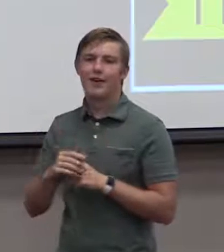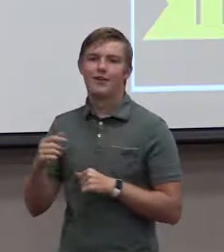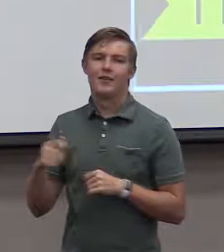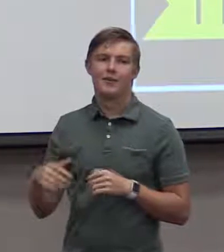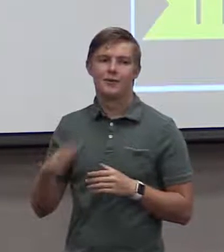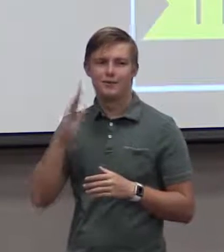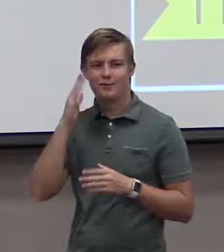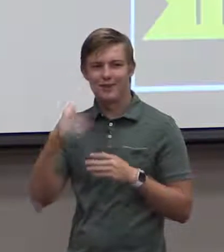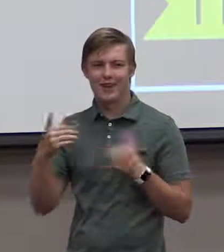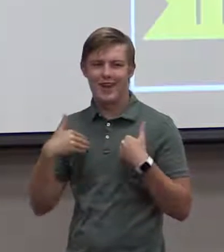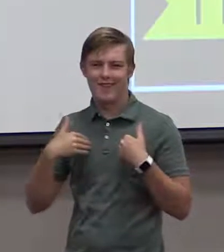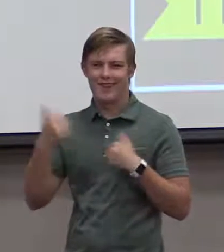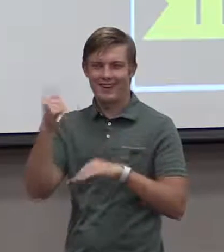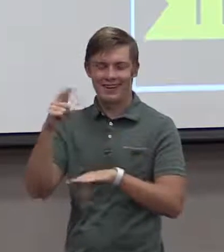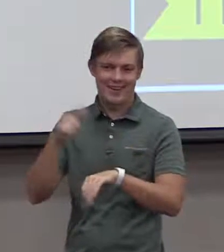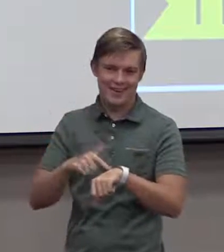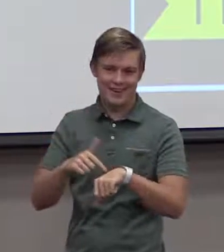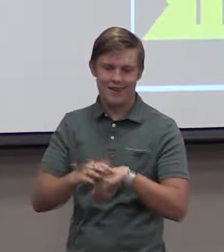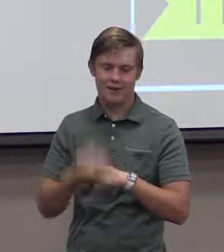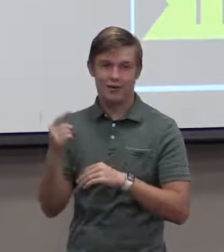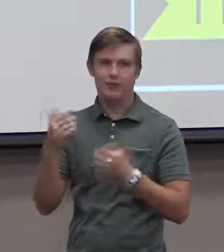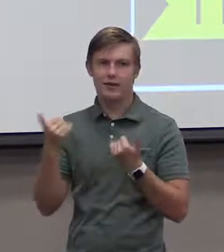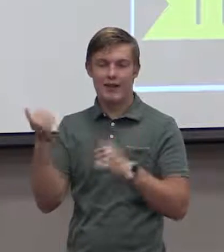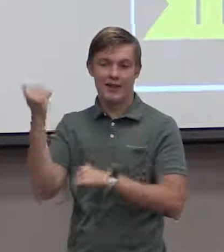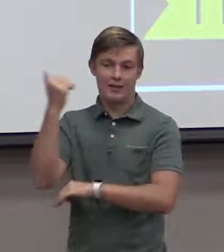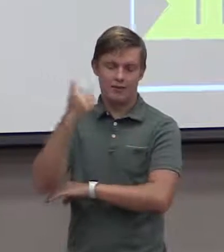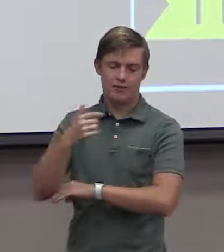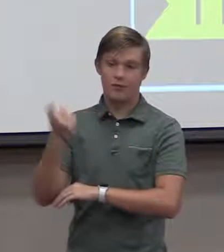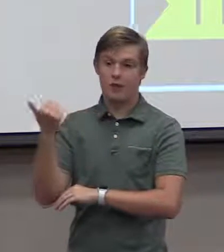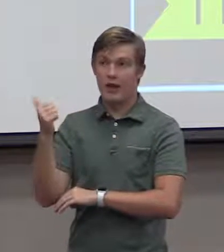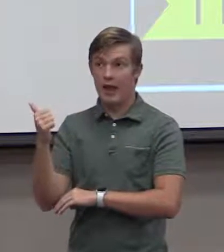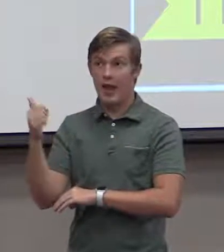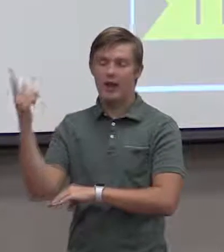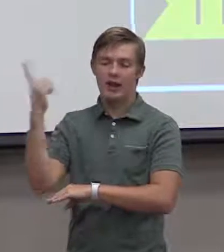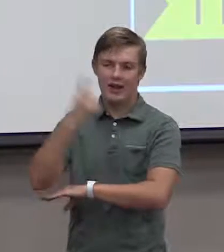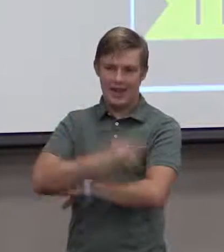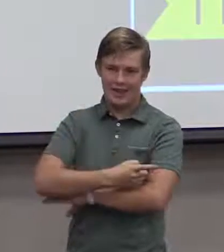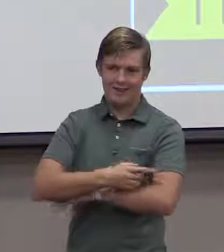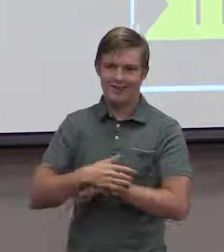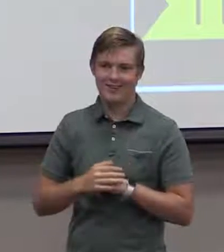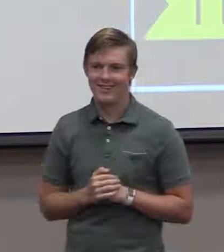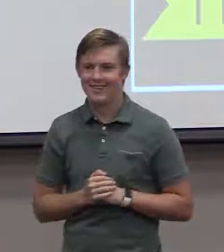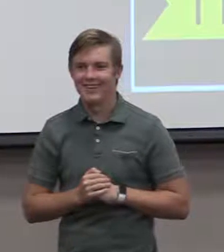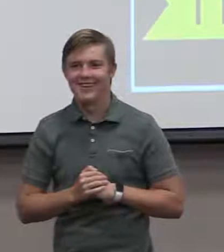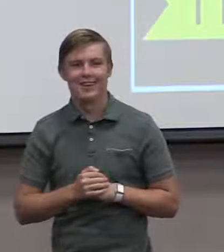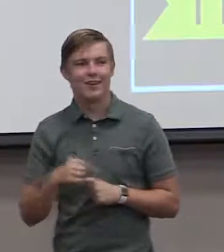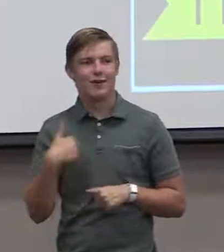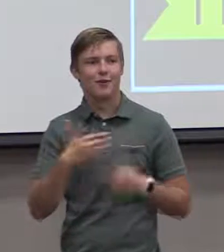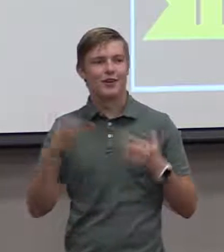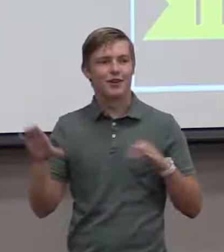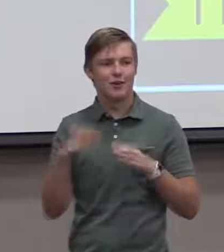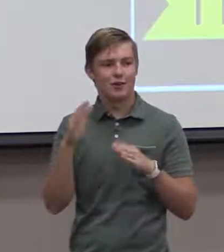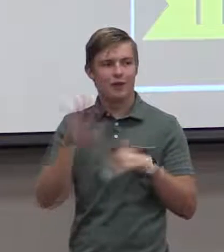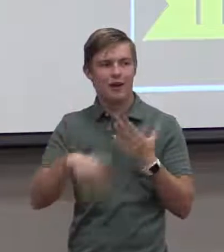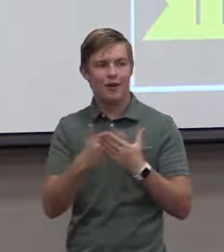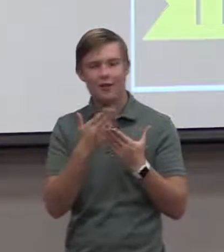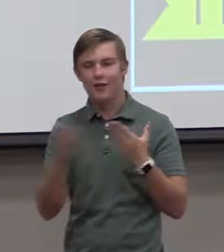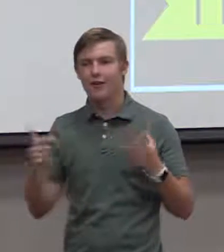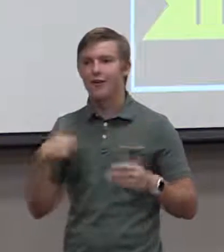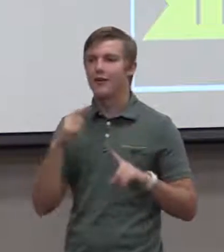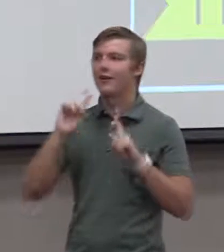and head back. We came down here to buy a car and to talk to y'all. And so we are accomplishing both those tasks and about to head back to the